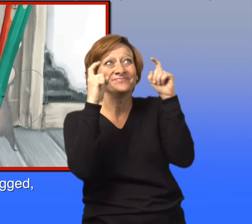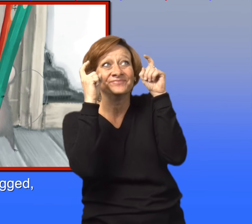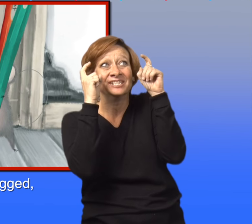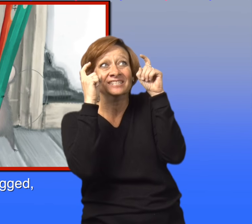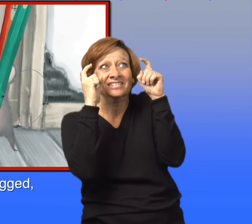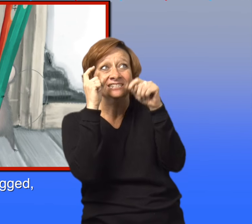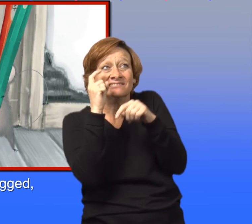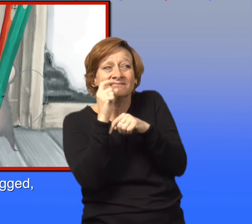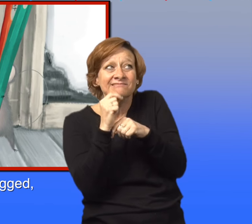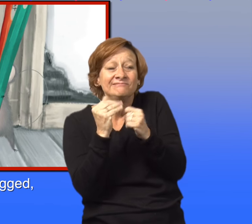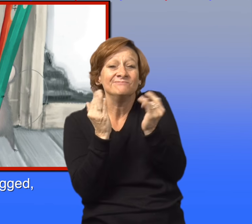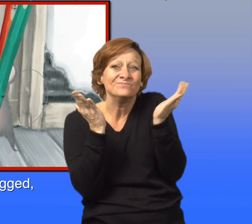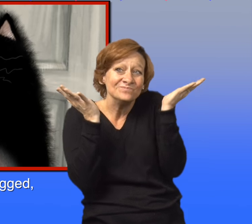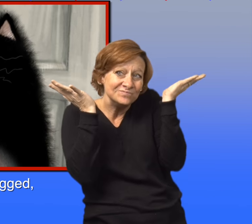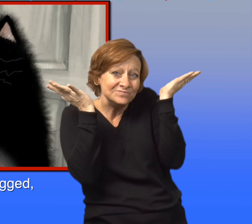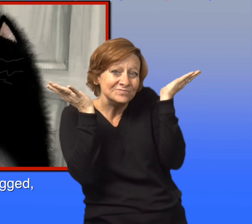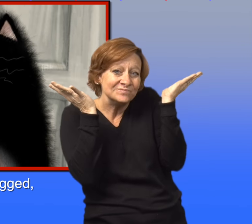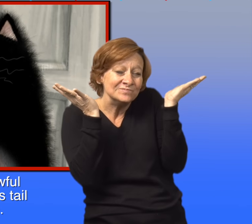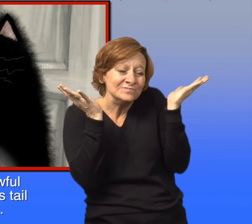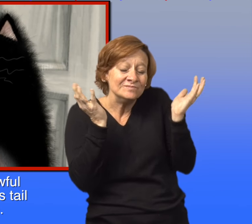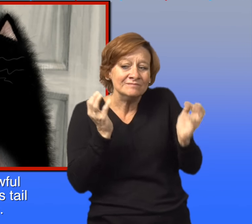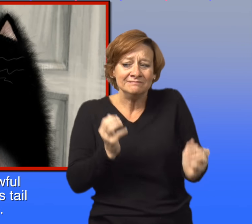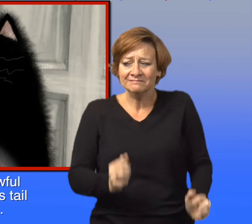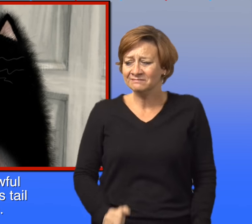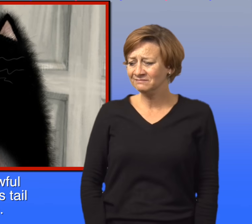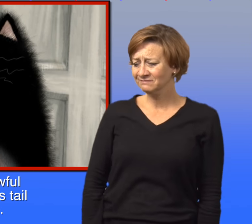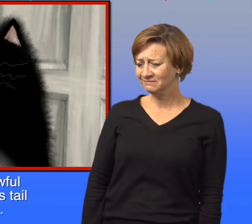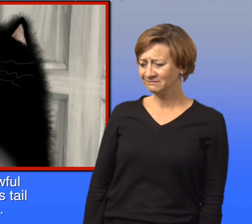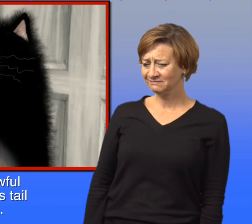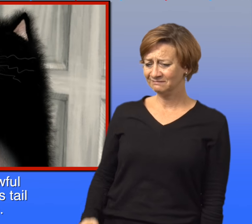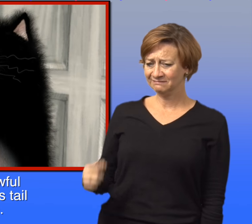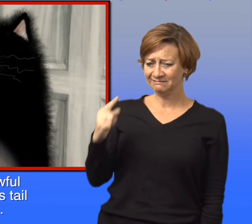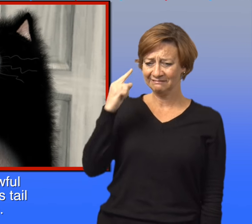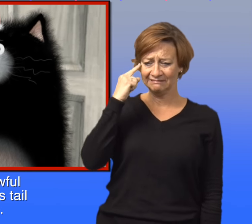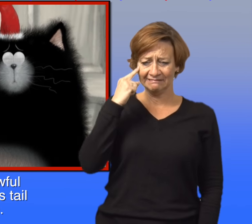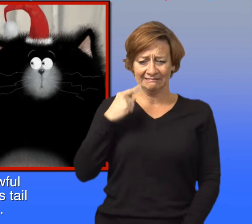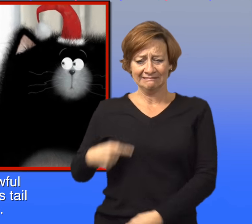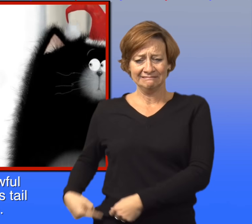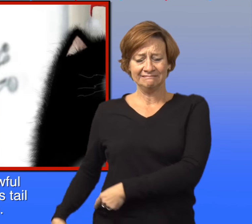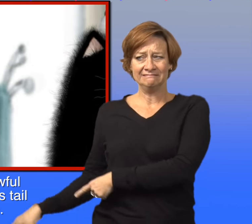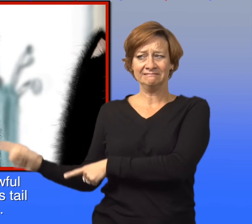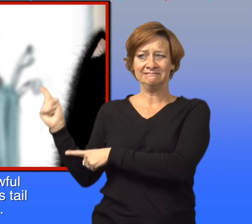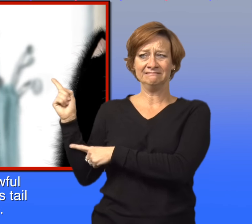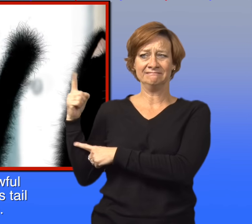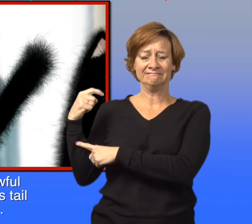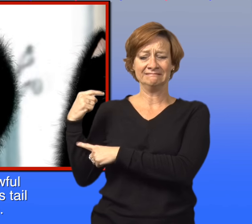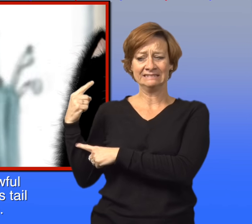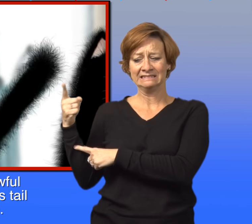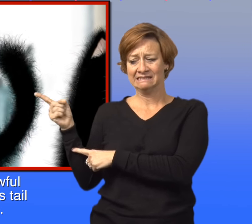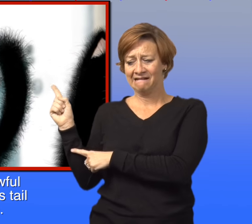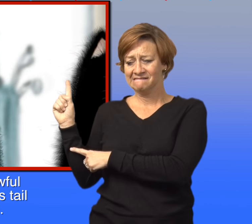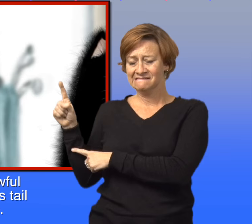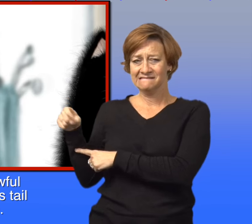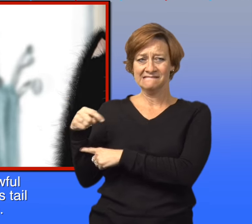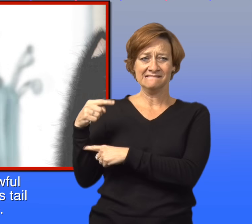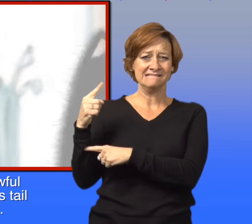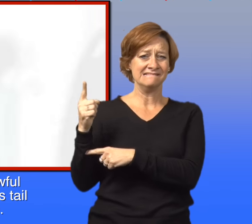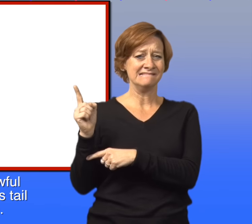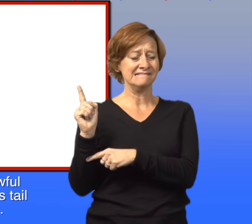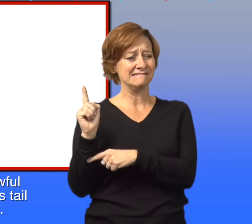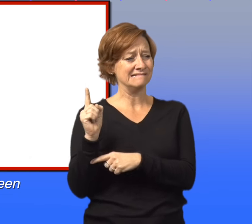time, Seymour shrugged. And Splat had an awful thought that made his tail quiver and twitch.